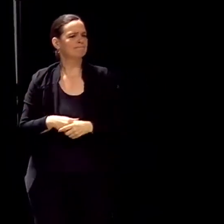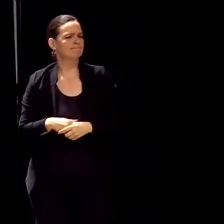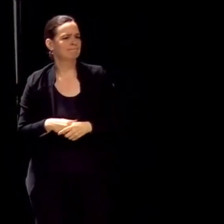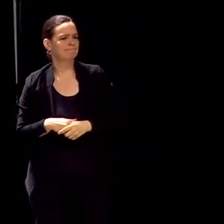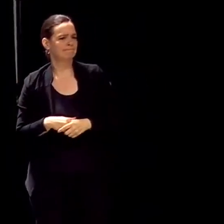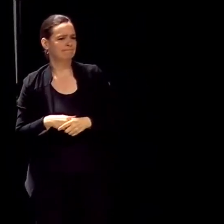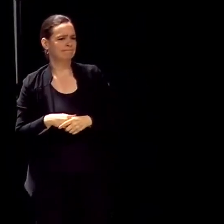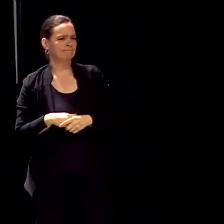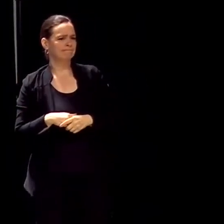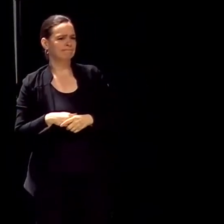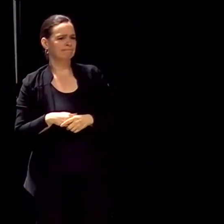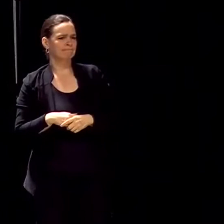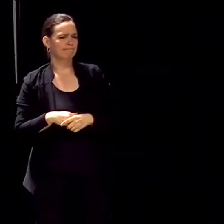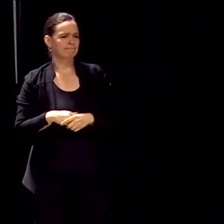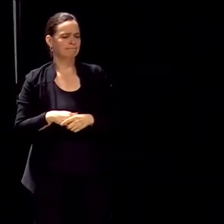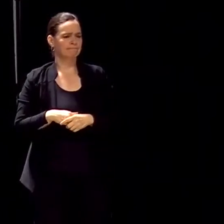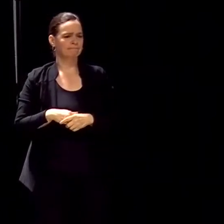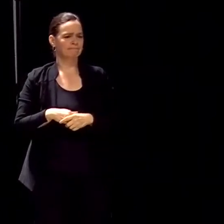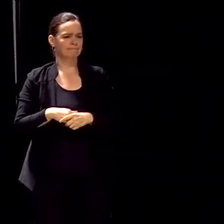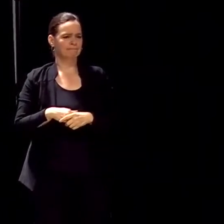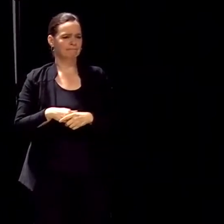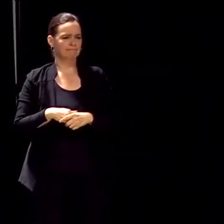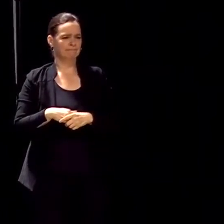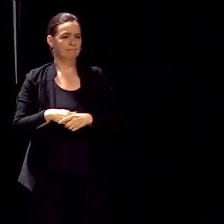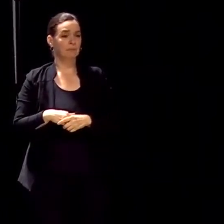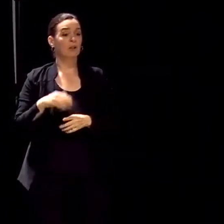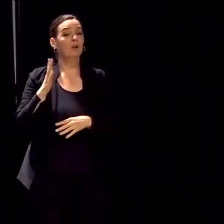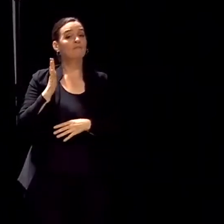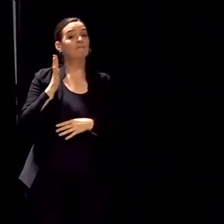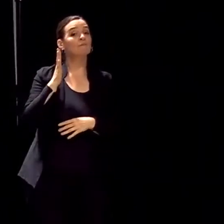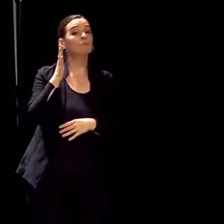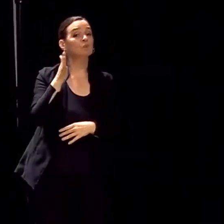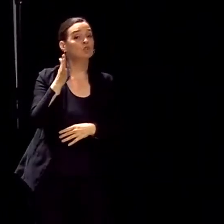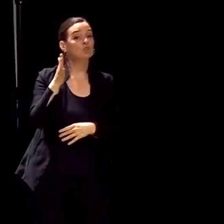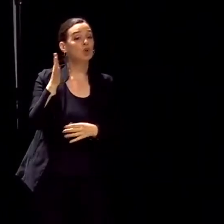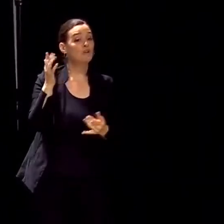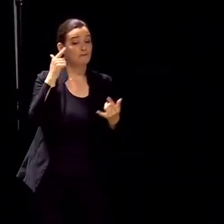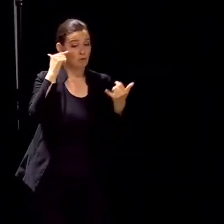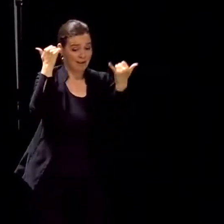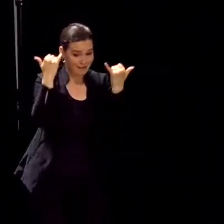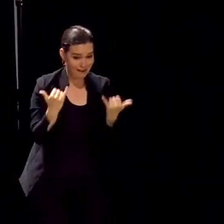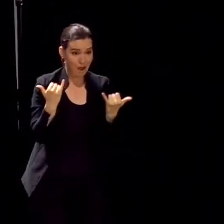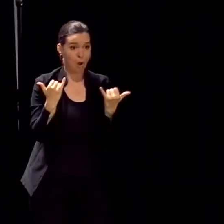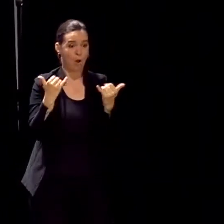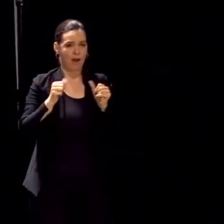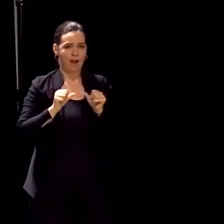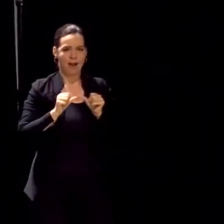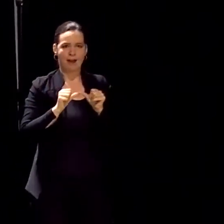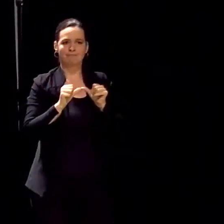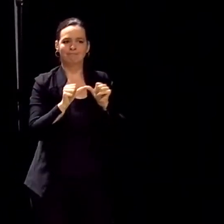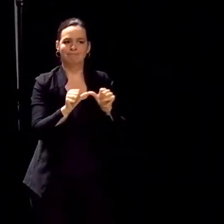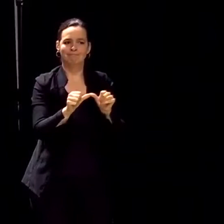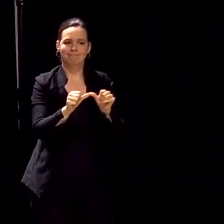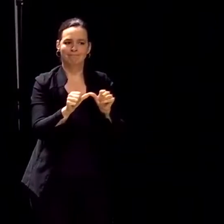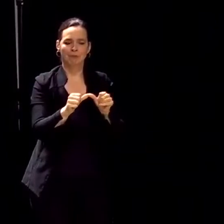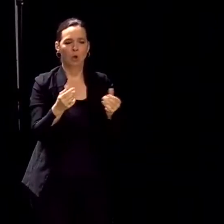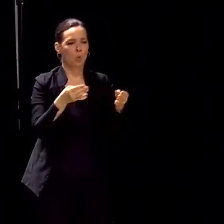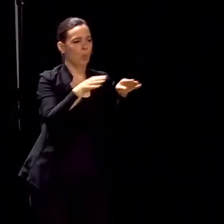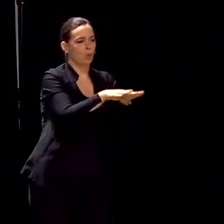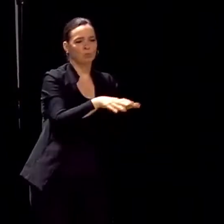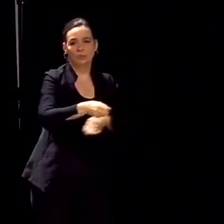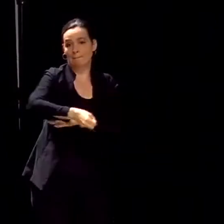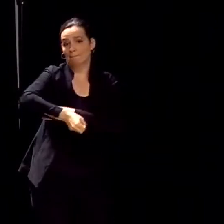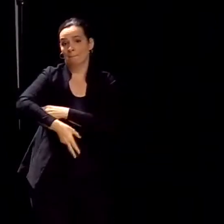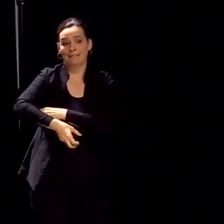for the immediate future, until the caseloads start to get in line, midnight is when bars and restaurants will